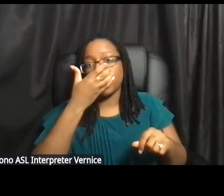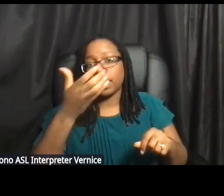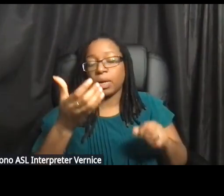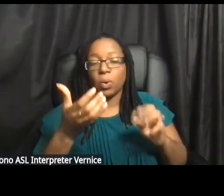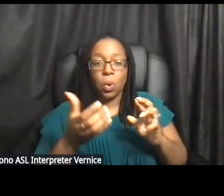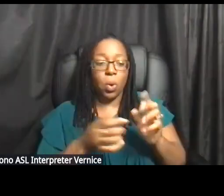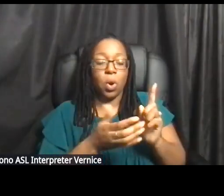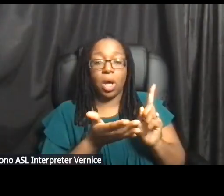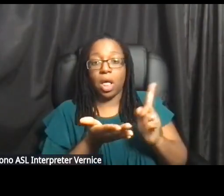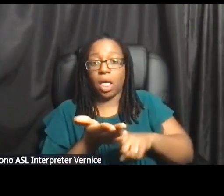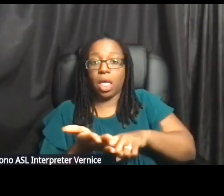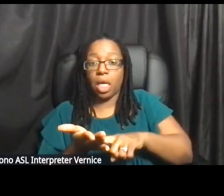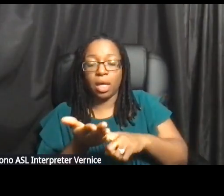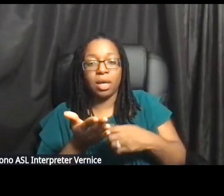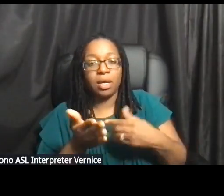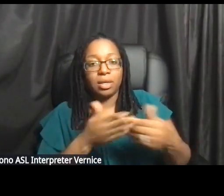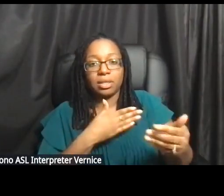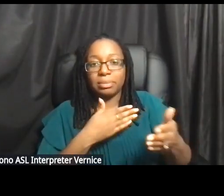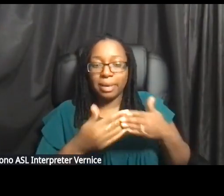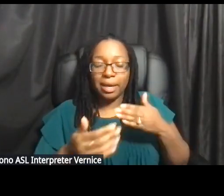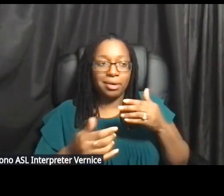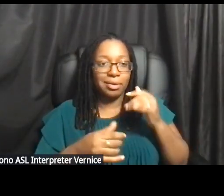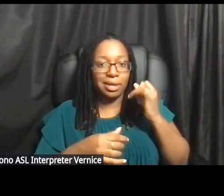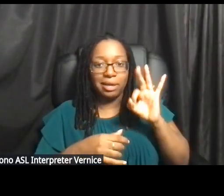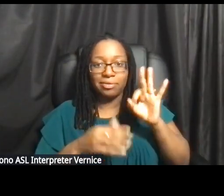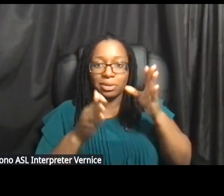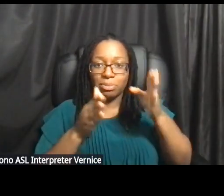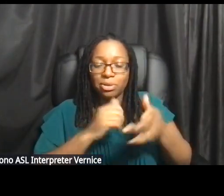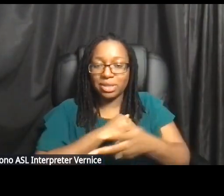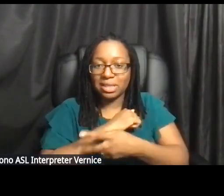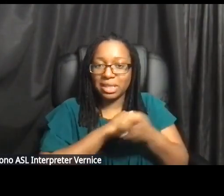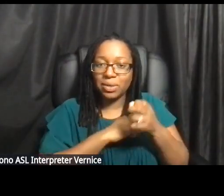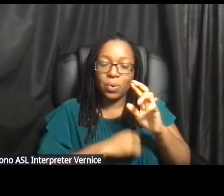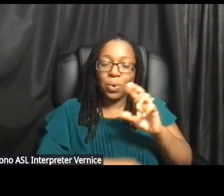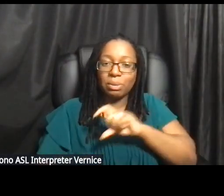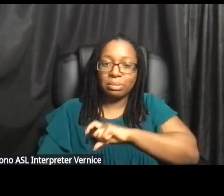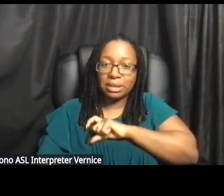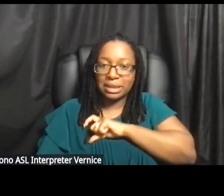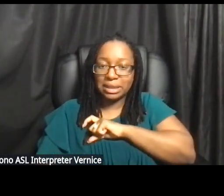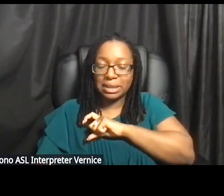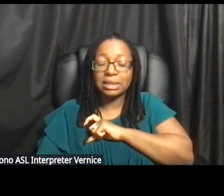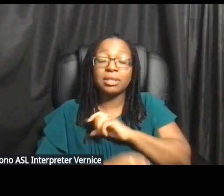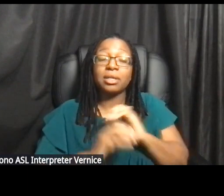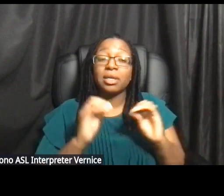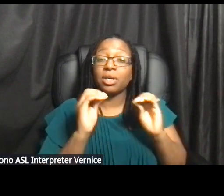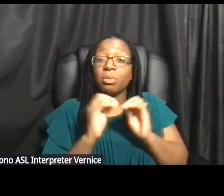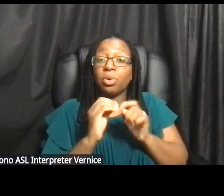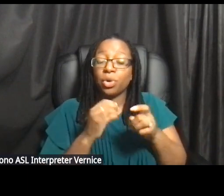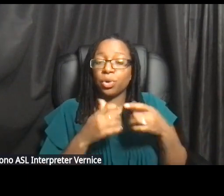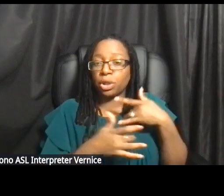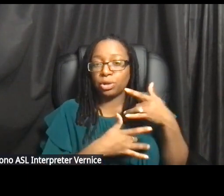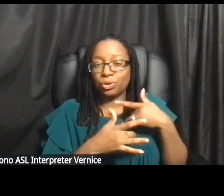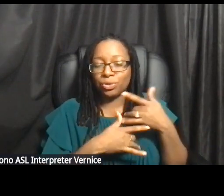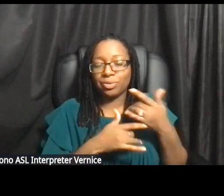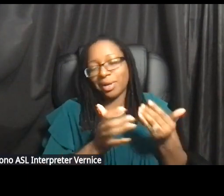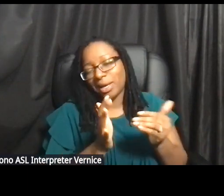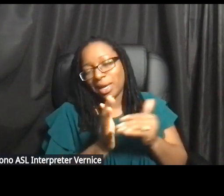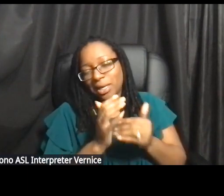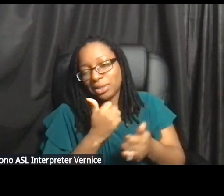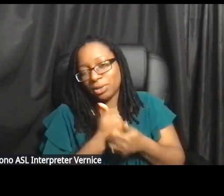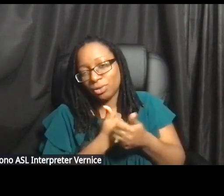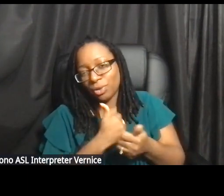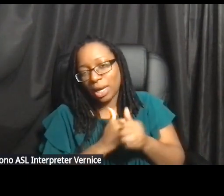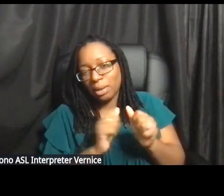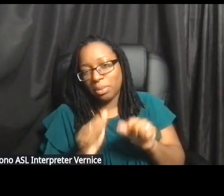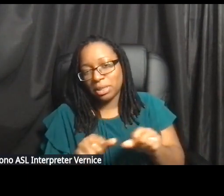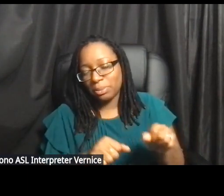whether they're a mugger or a police officer. The more worried you are about someone, and this is, the threat model, right? The like, how likely is this to happen?